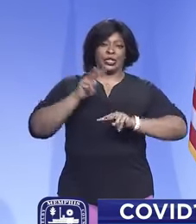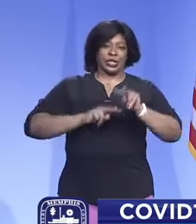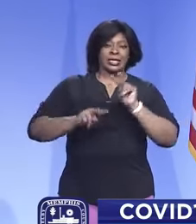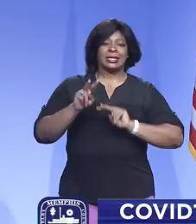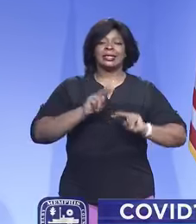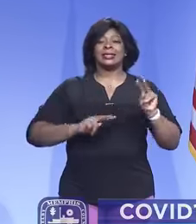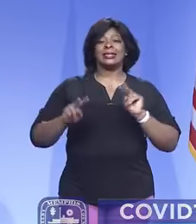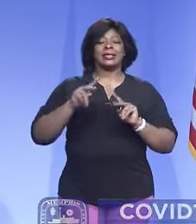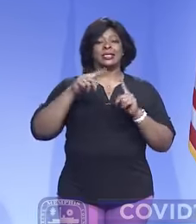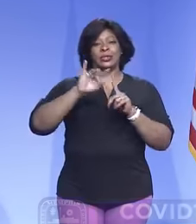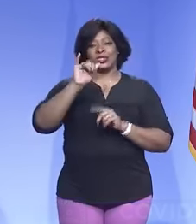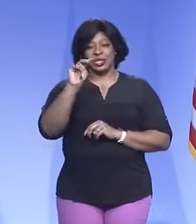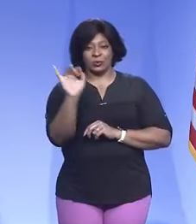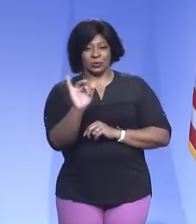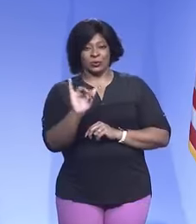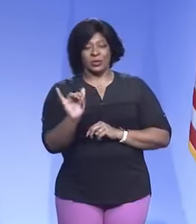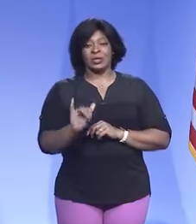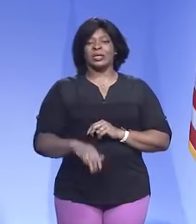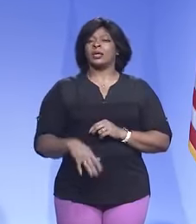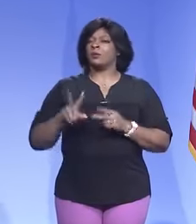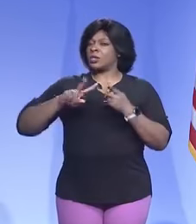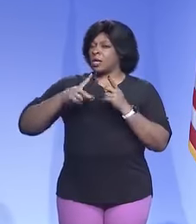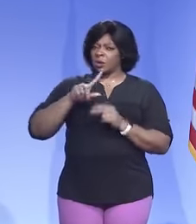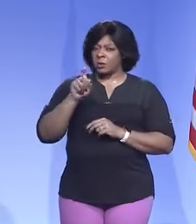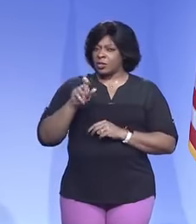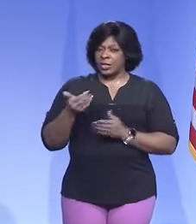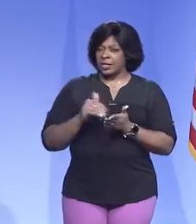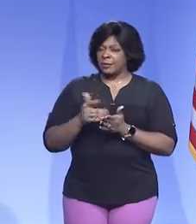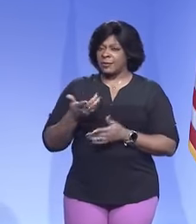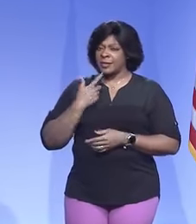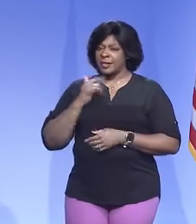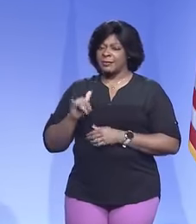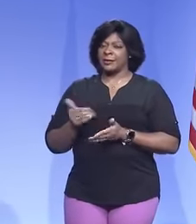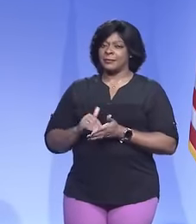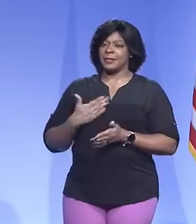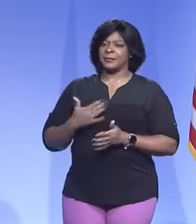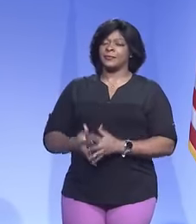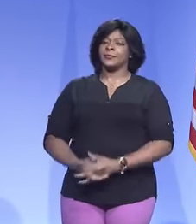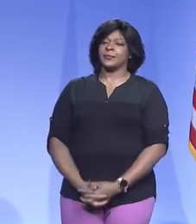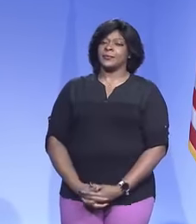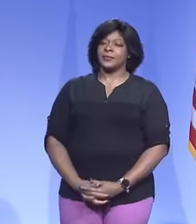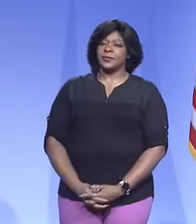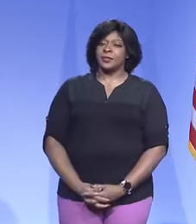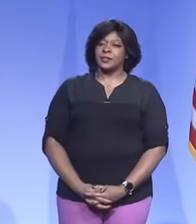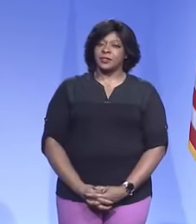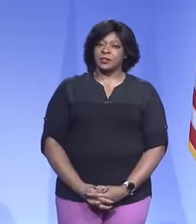into January. And then what was the second part to your question?